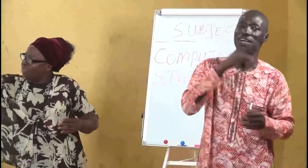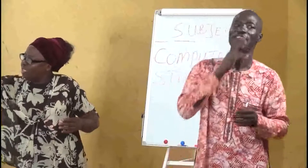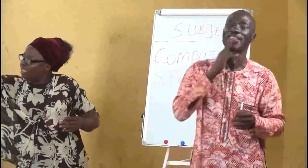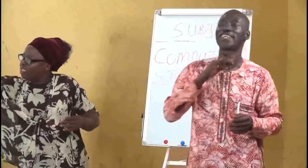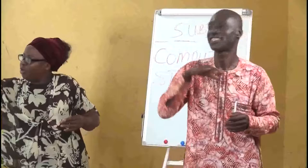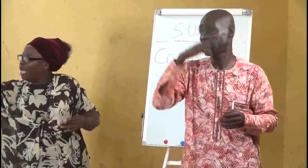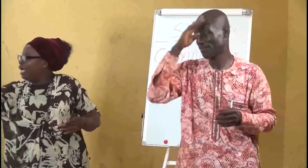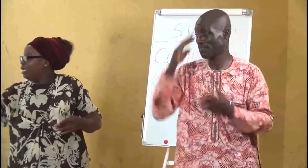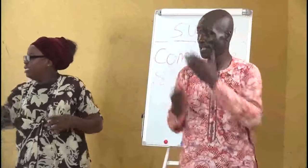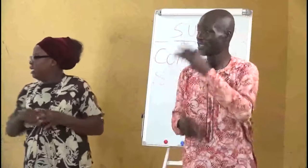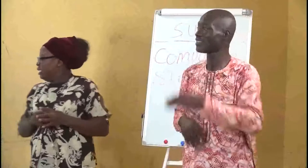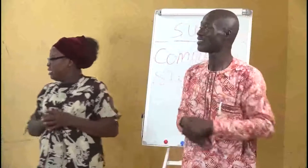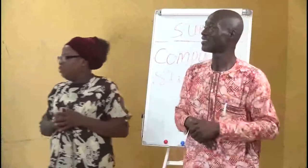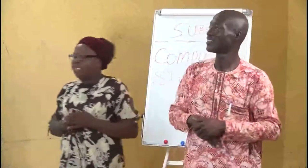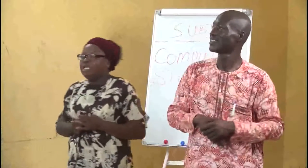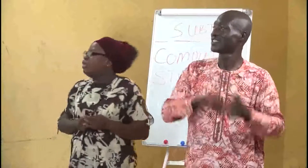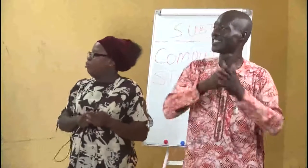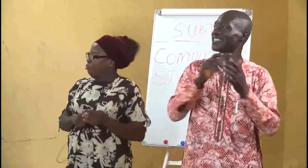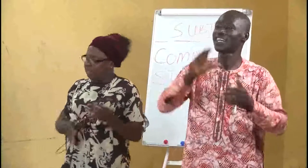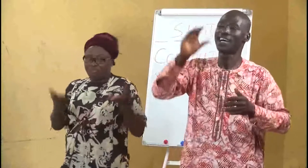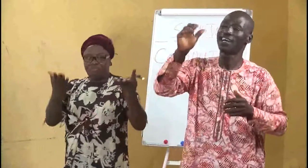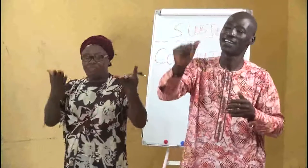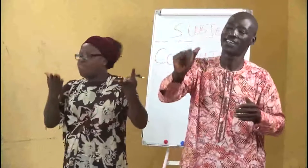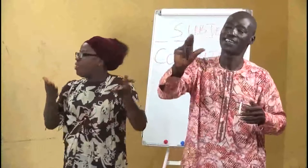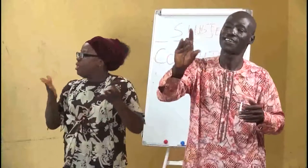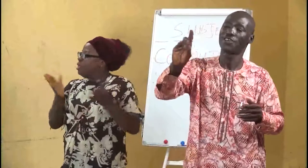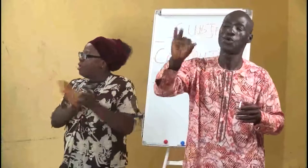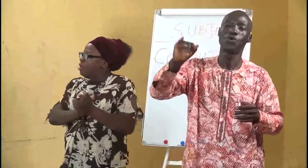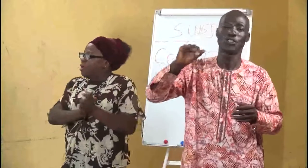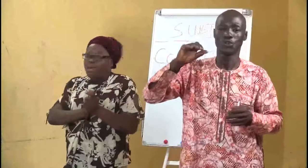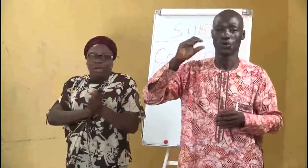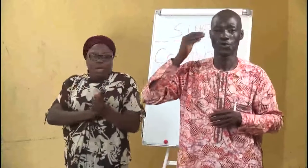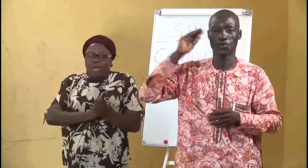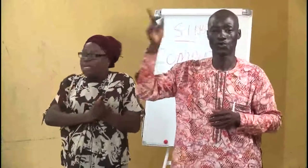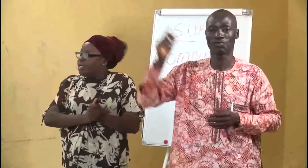having pin, the other hand is having pin.